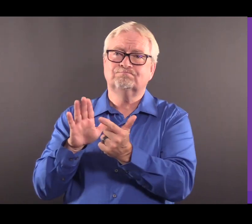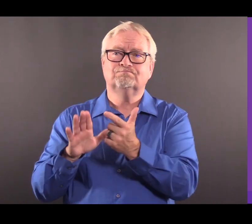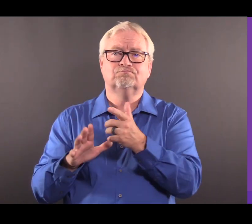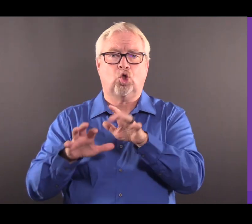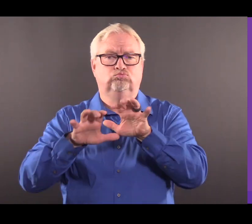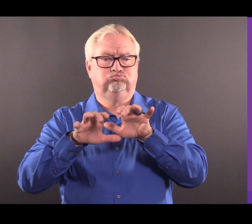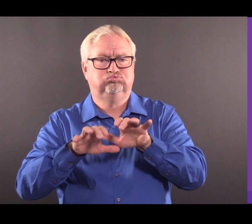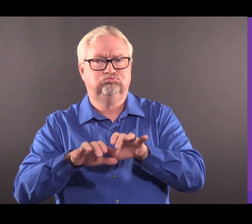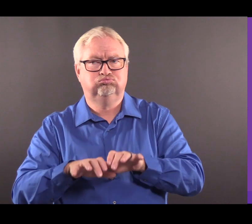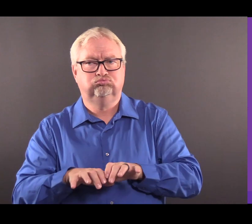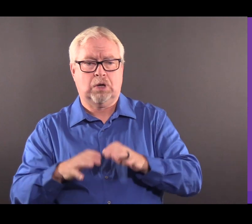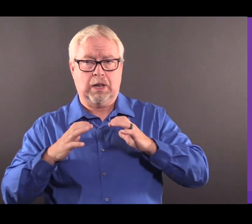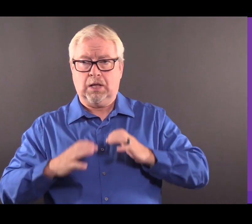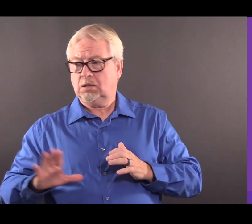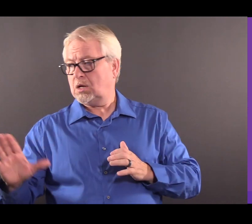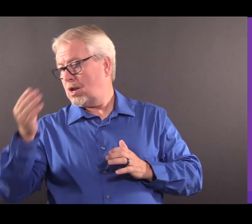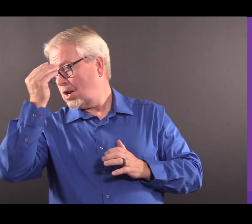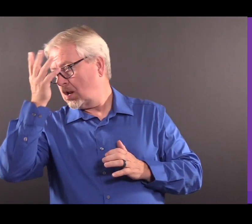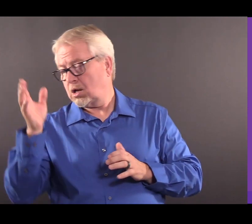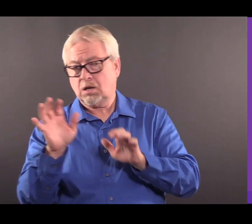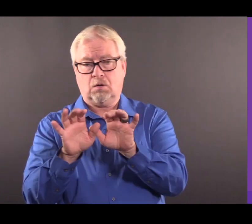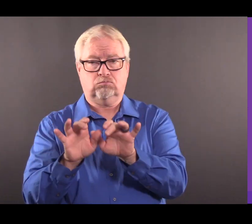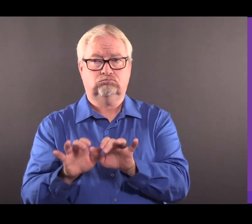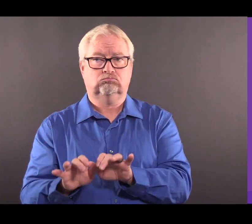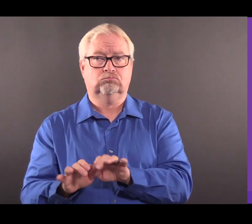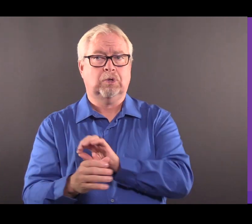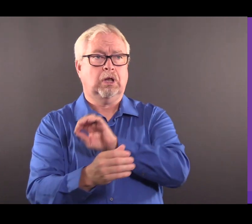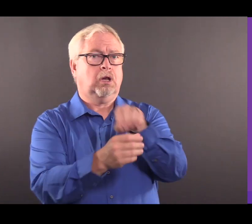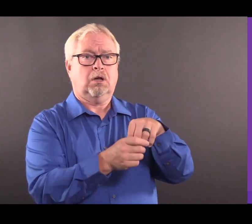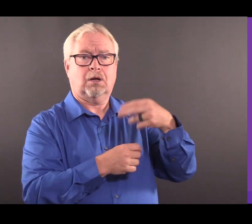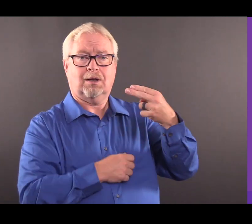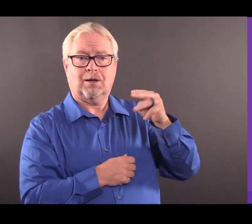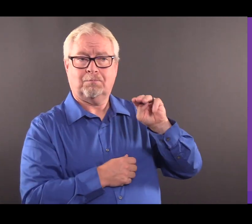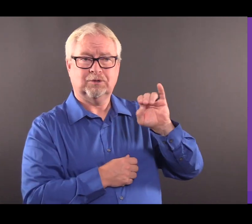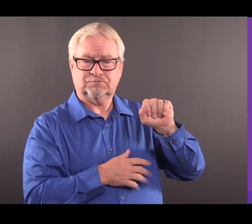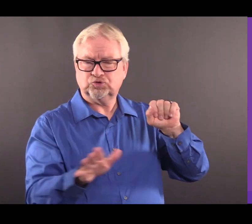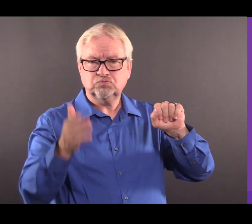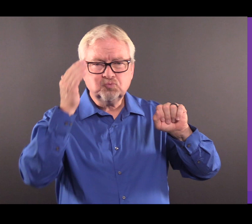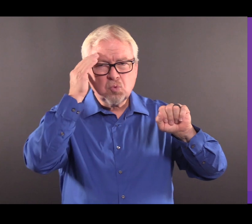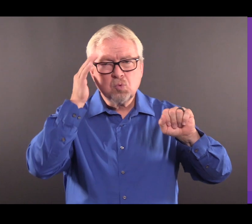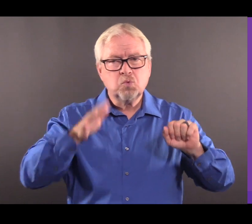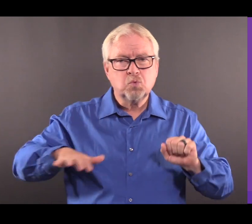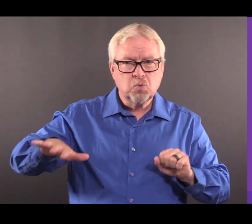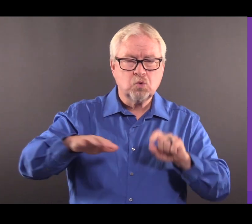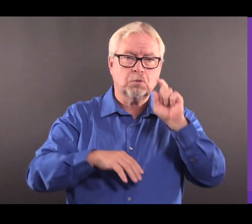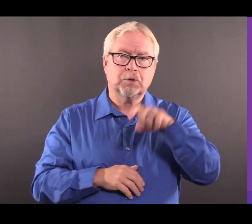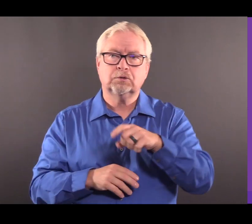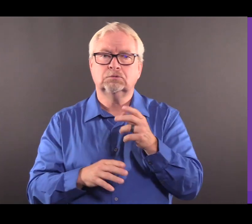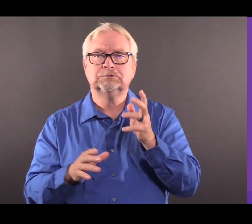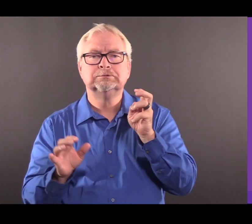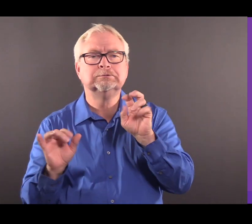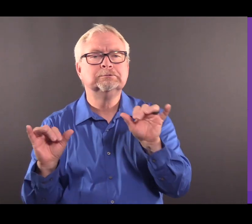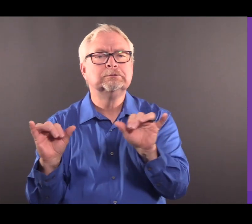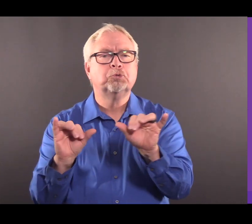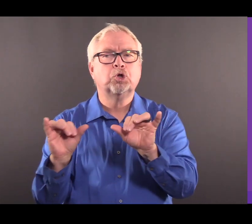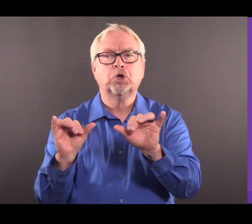or VSPs, are prohibited from entering client-level data into